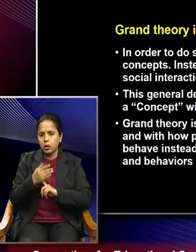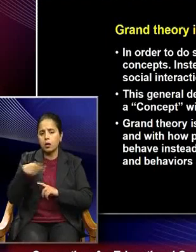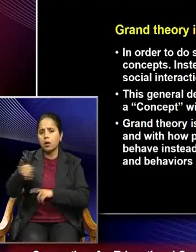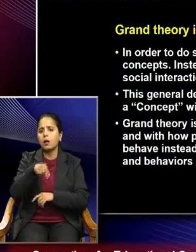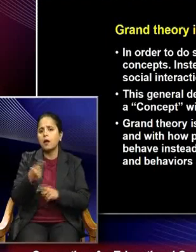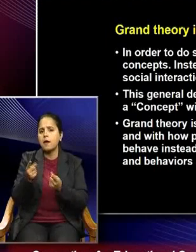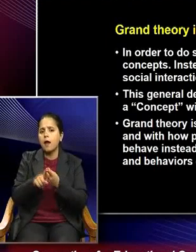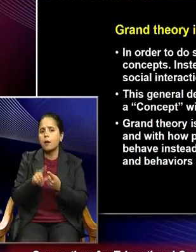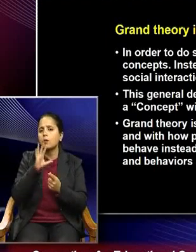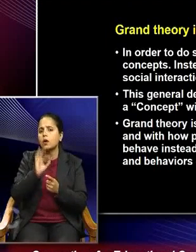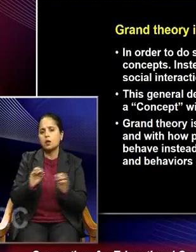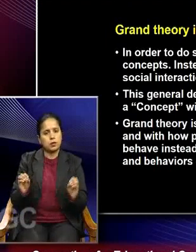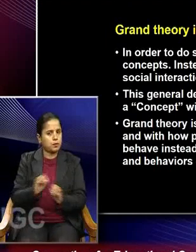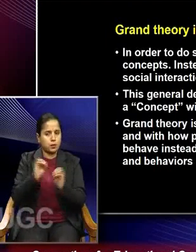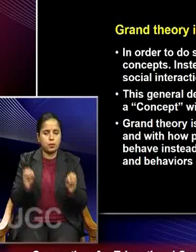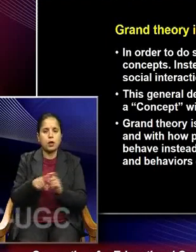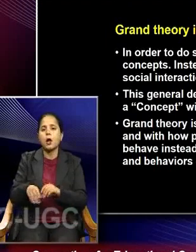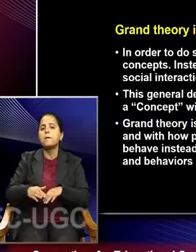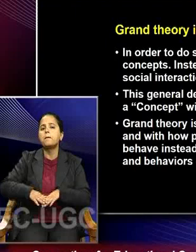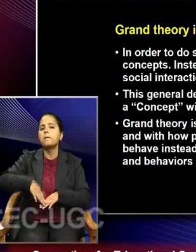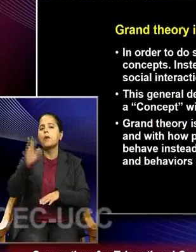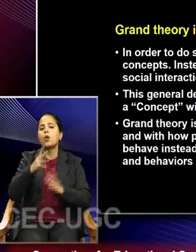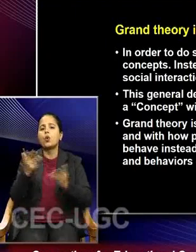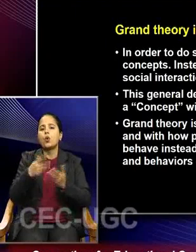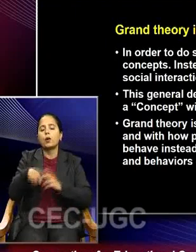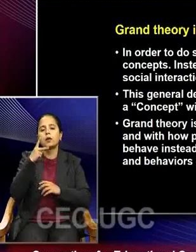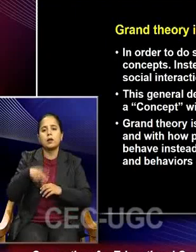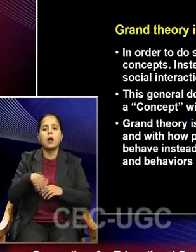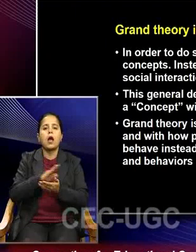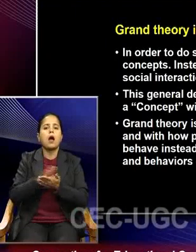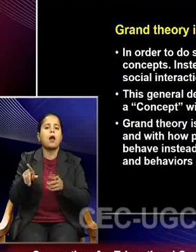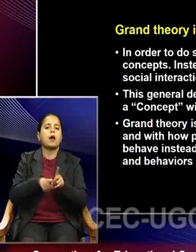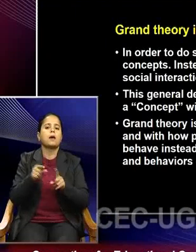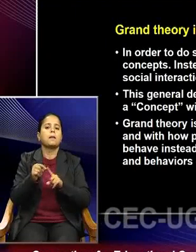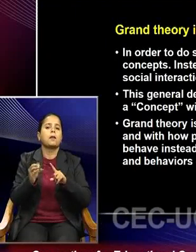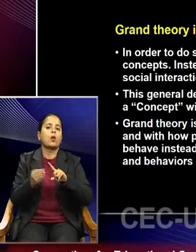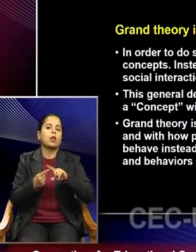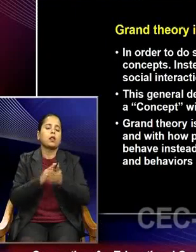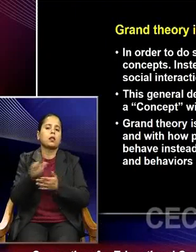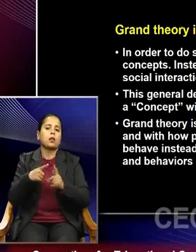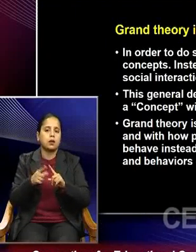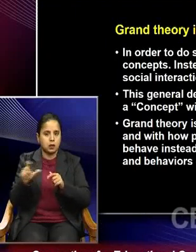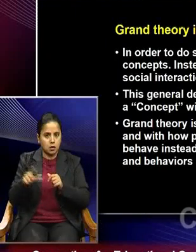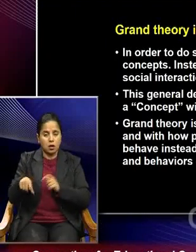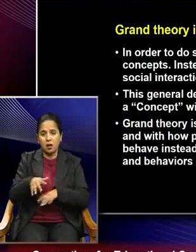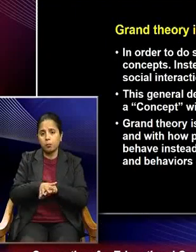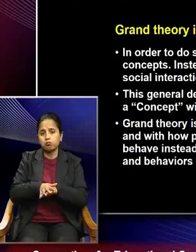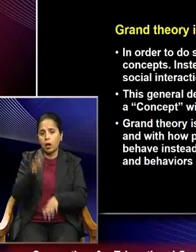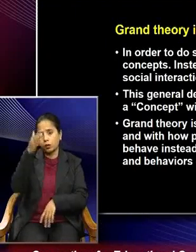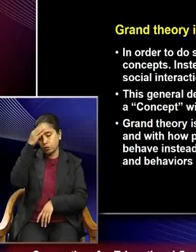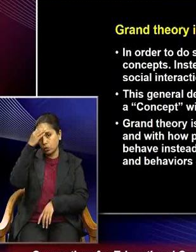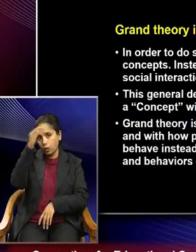empirical reality. It was more in terms of hypothetical. These are abstract